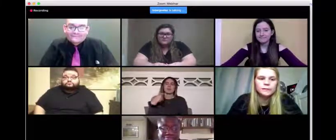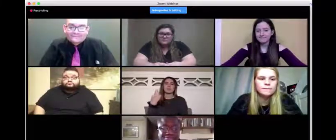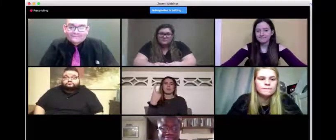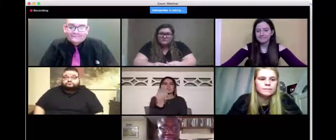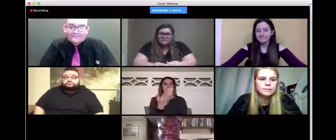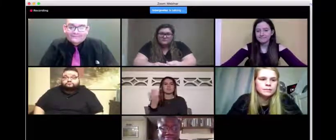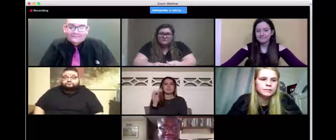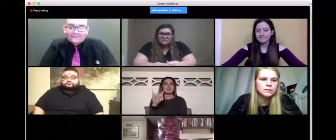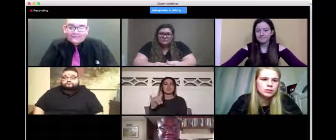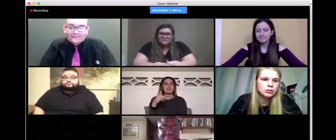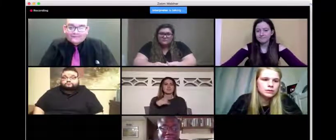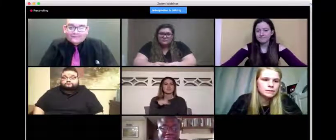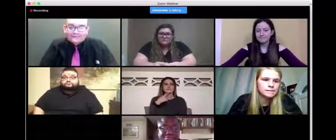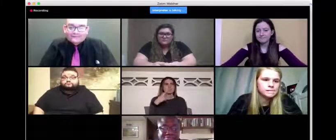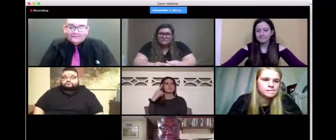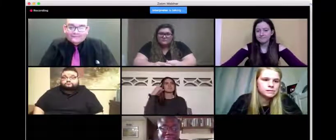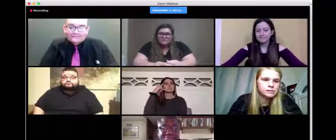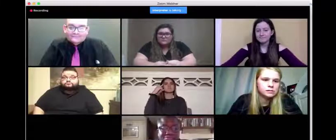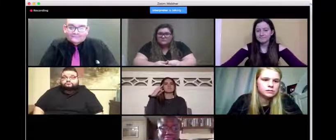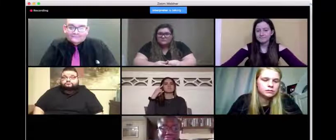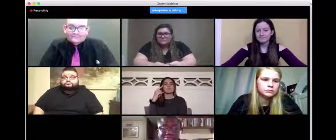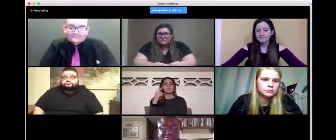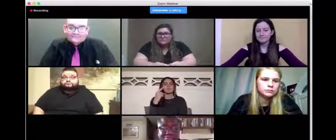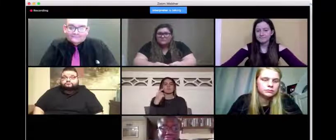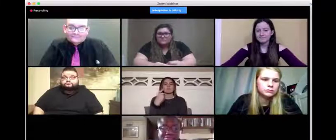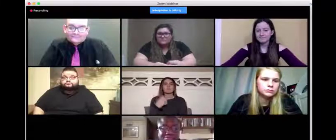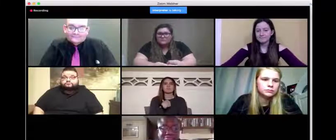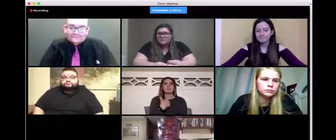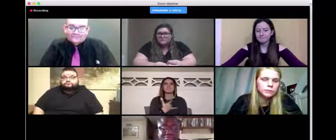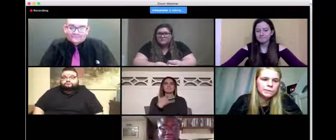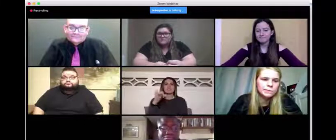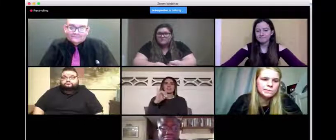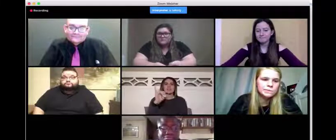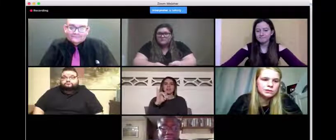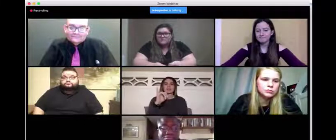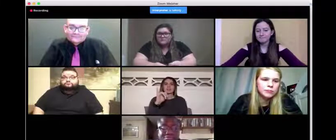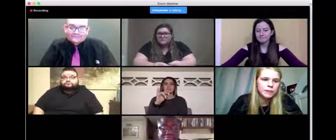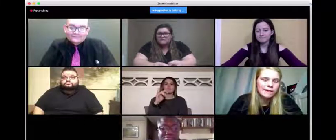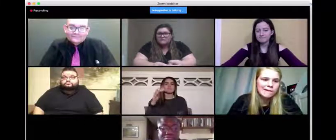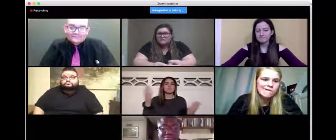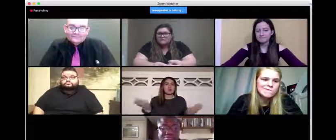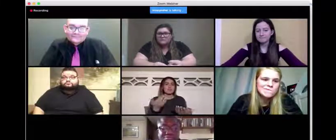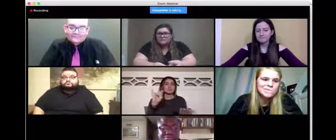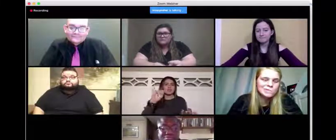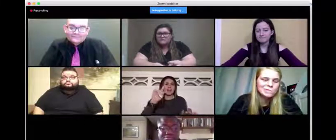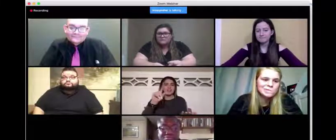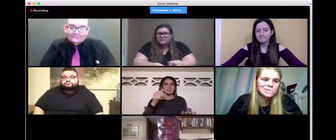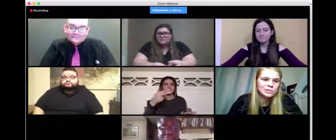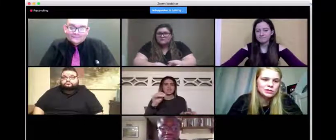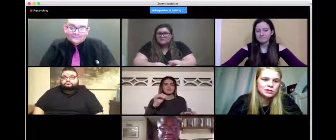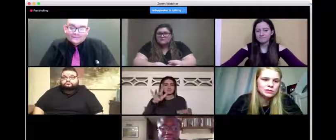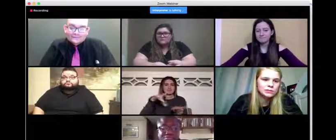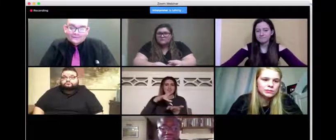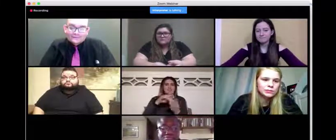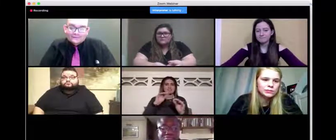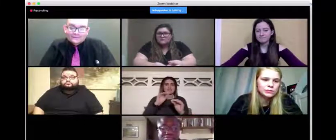influenced by is feeling like, um, Idaho has nowhere to start.